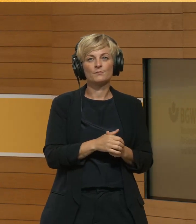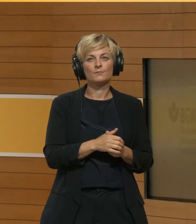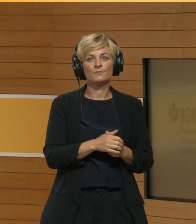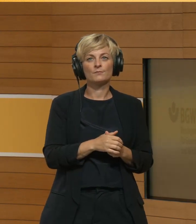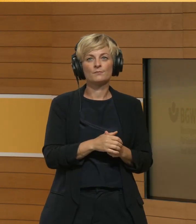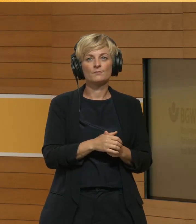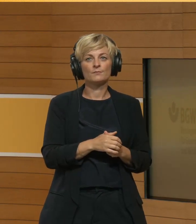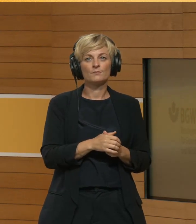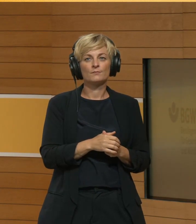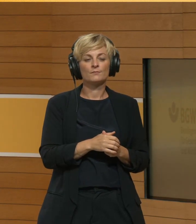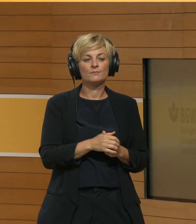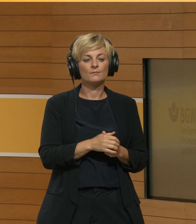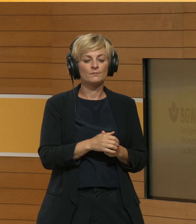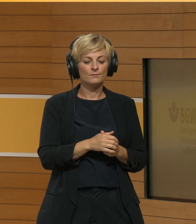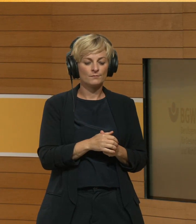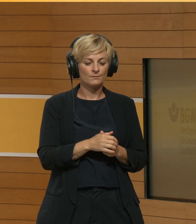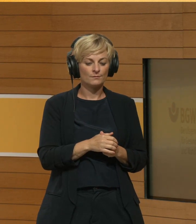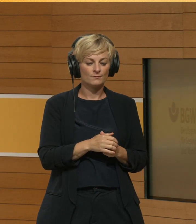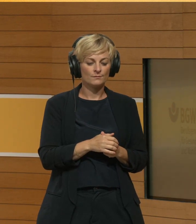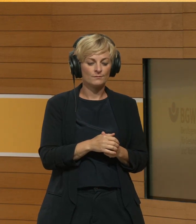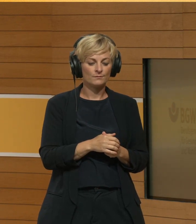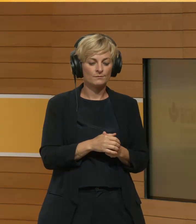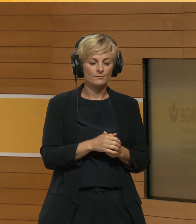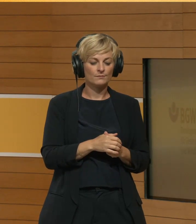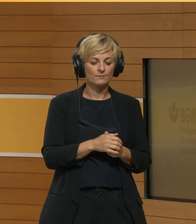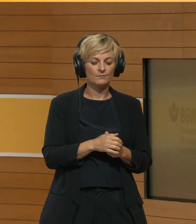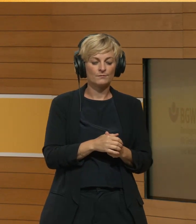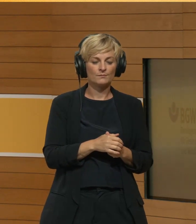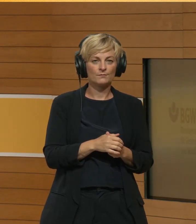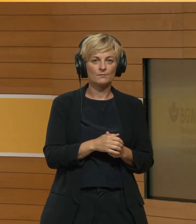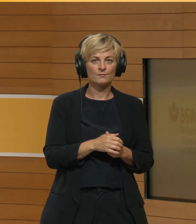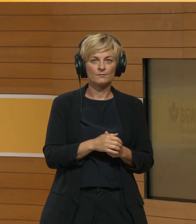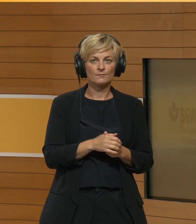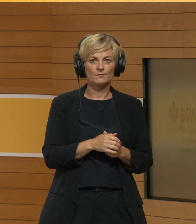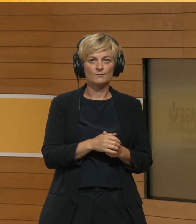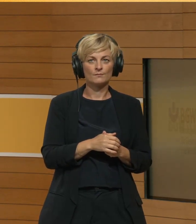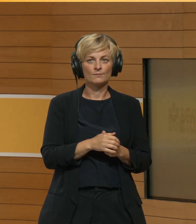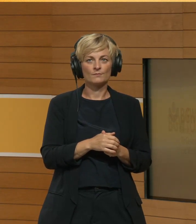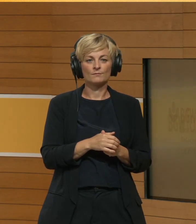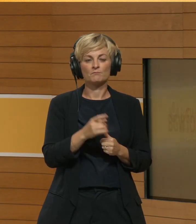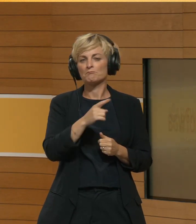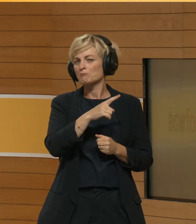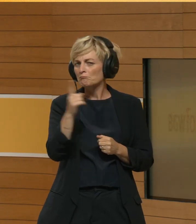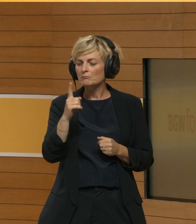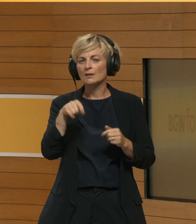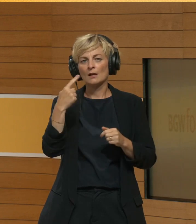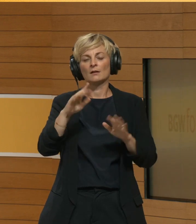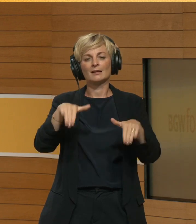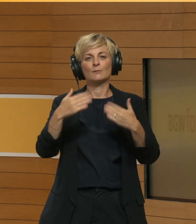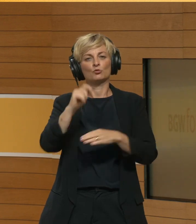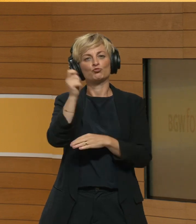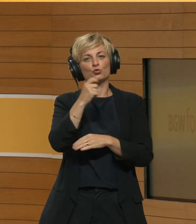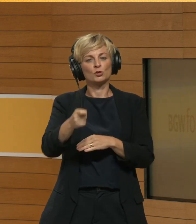study and with the bachelor in management, and we also have a trainee program for education, because we